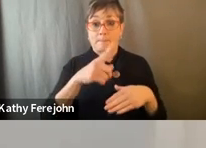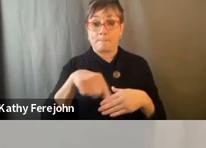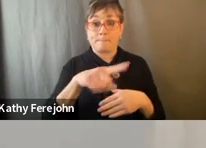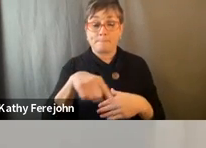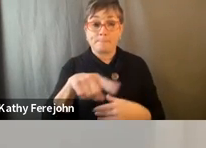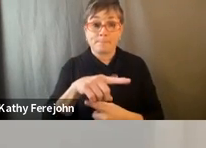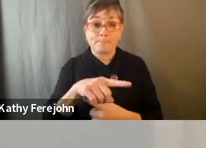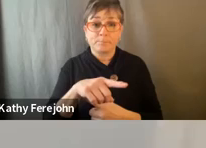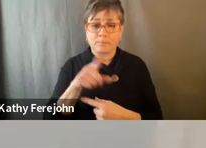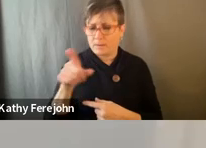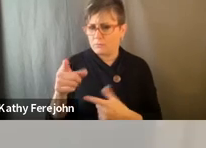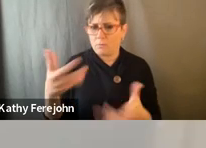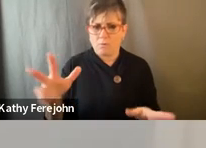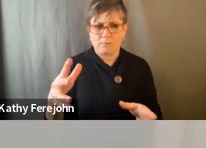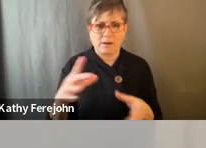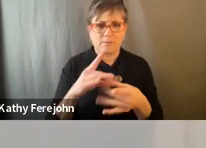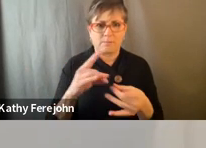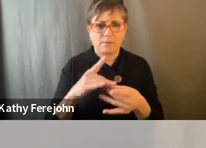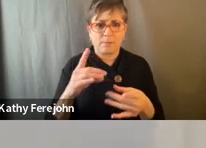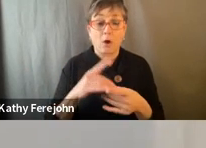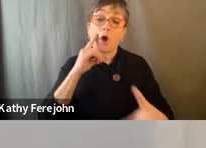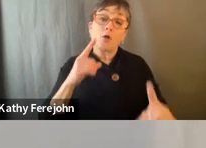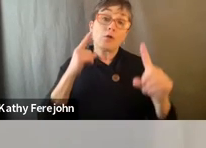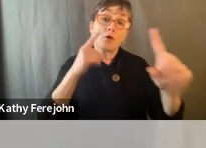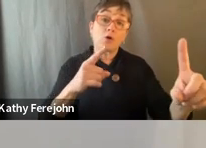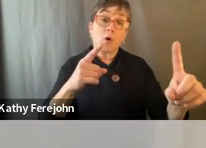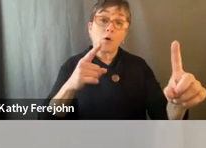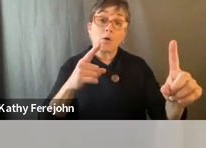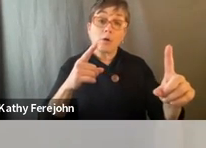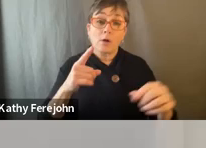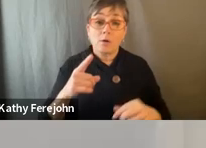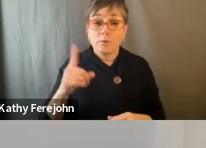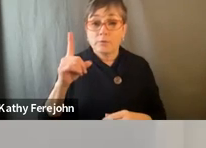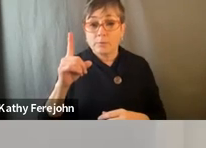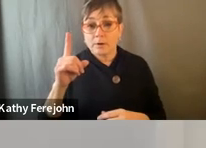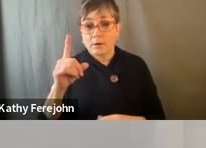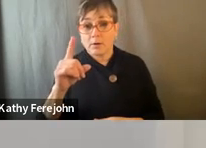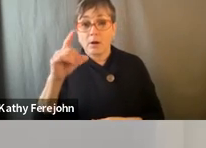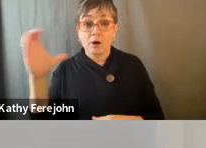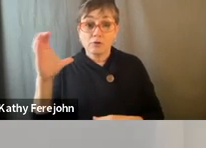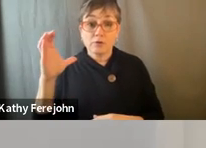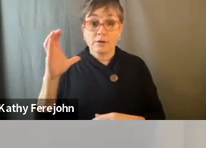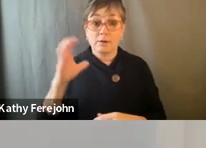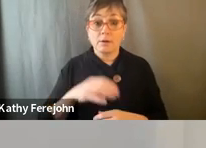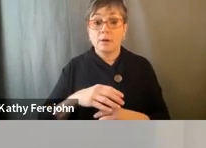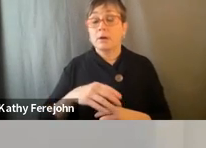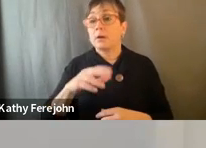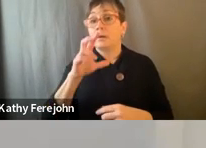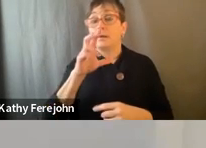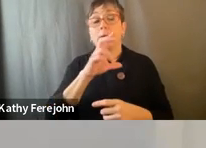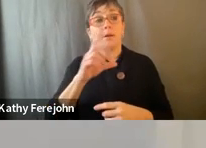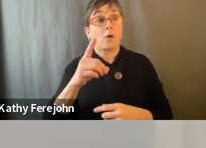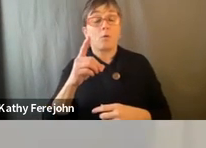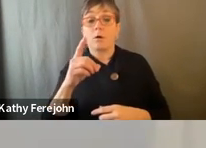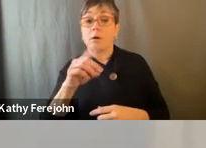Especially as you said, the goal was to get 100 deed-restricted Medicaid beds. Let's get thousands.